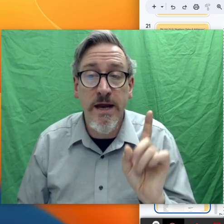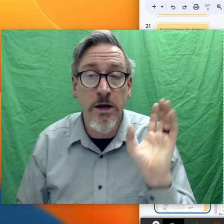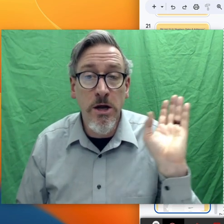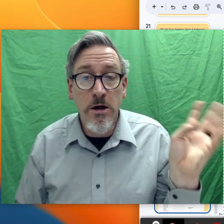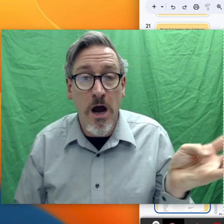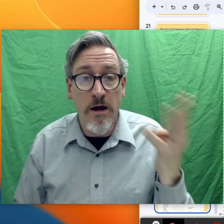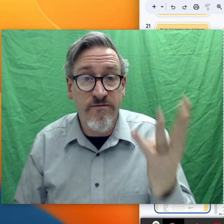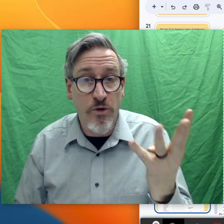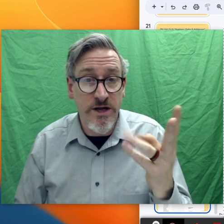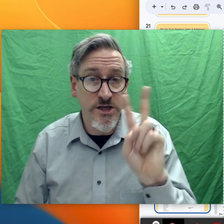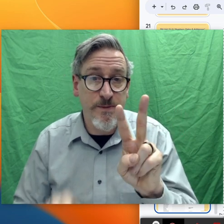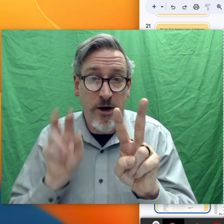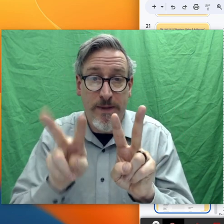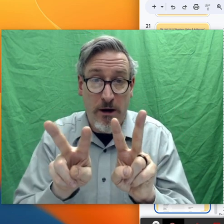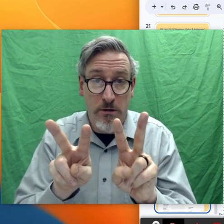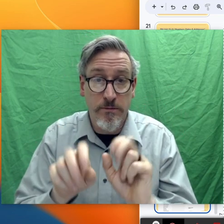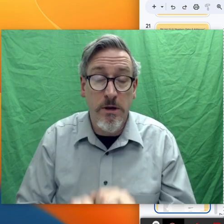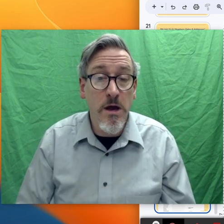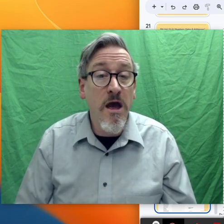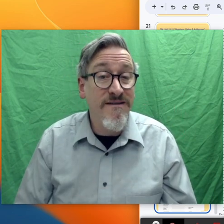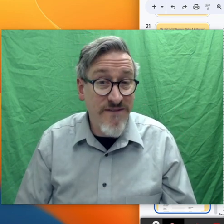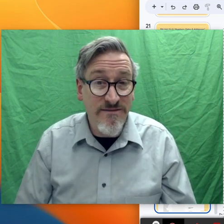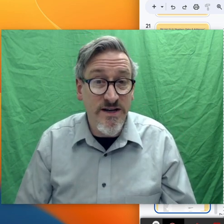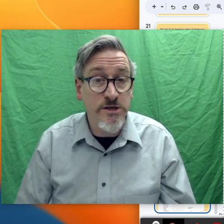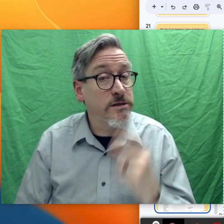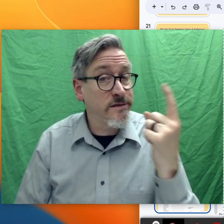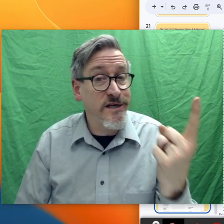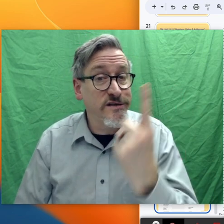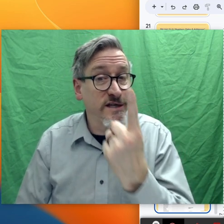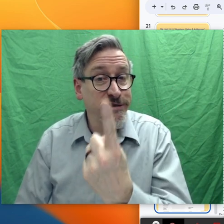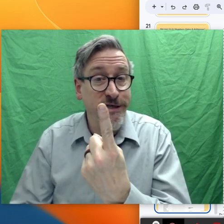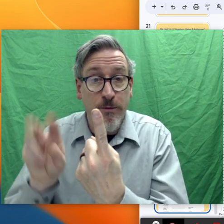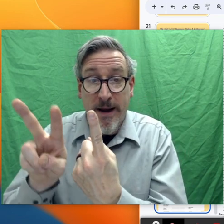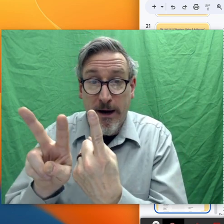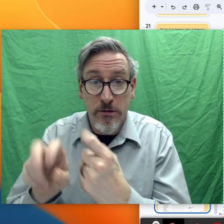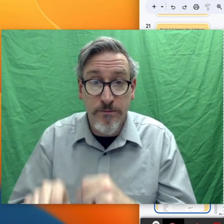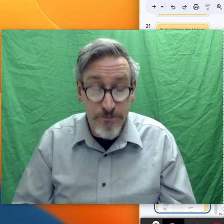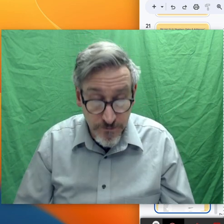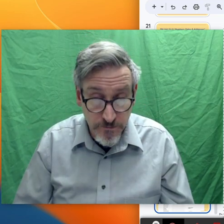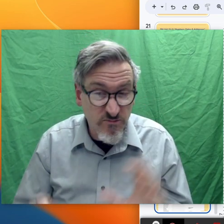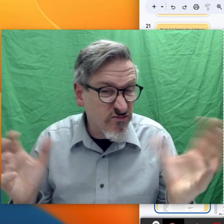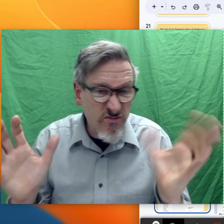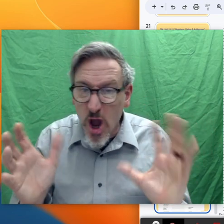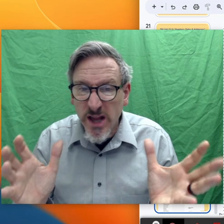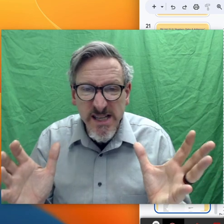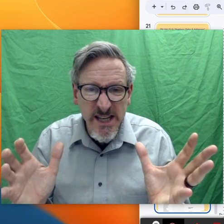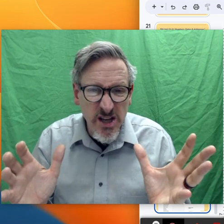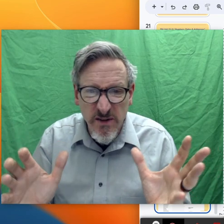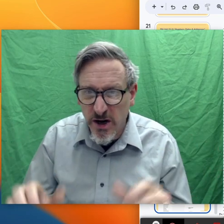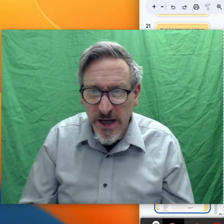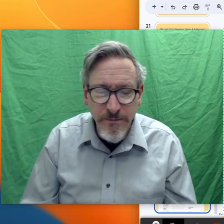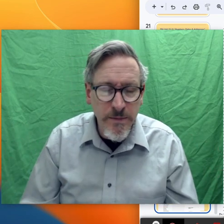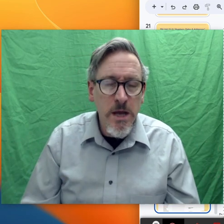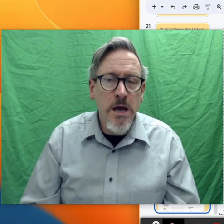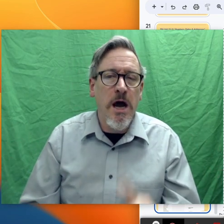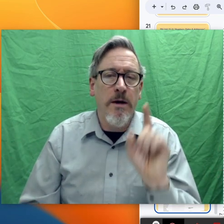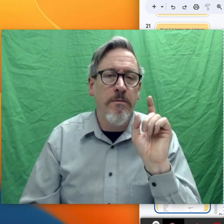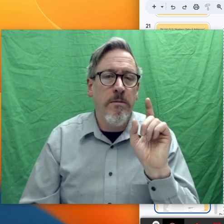and then 4 digits, pair, 5 digits, single, pair, unless things look